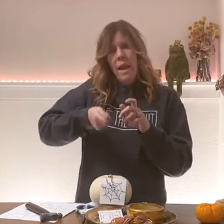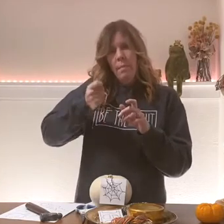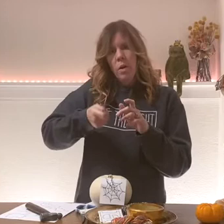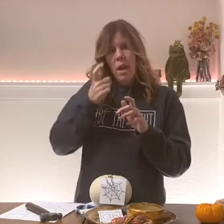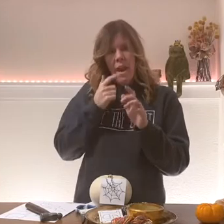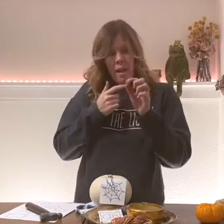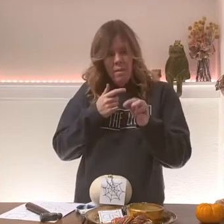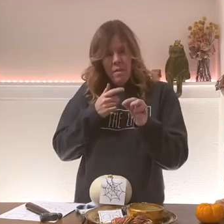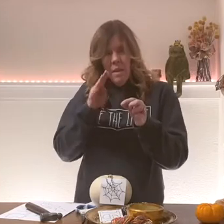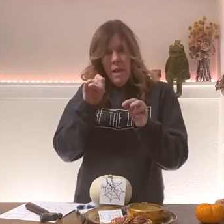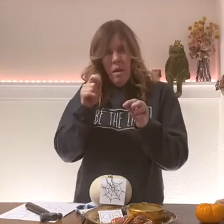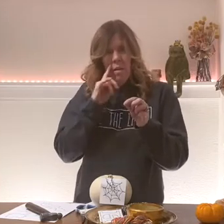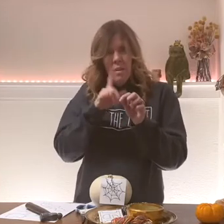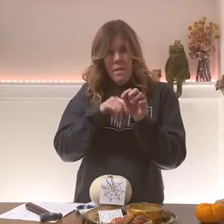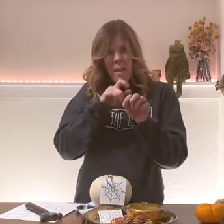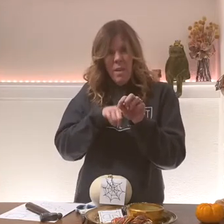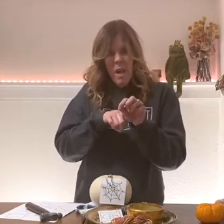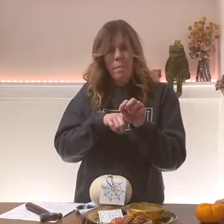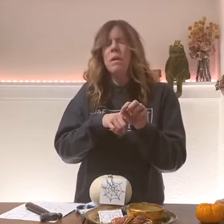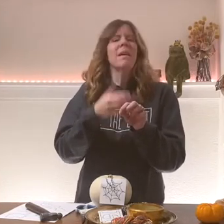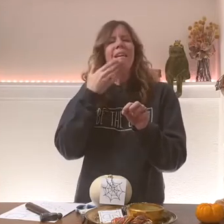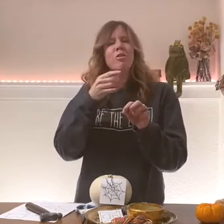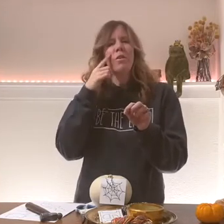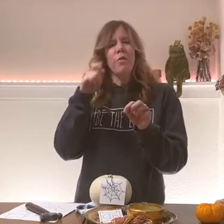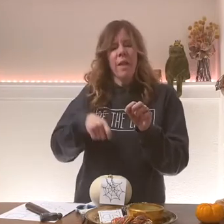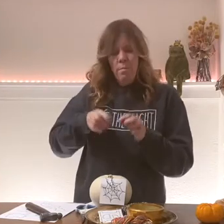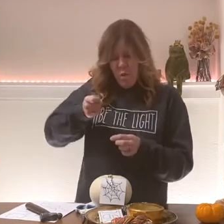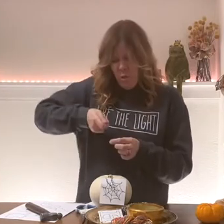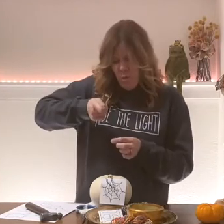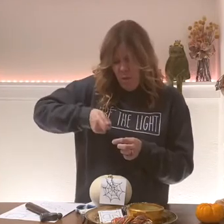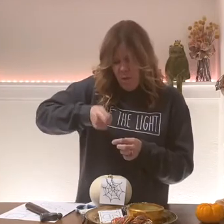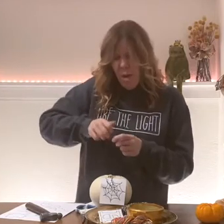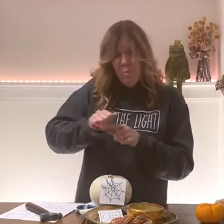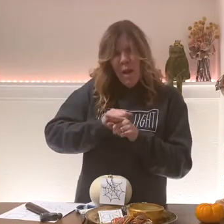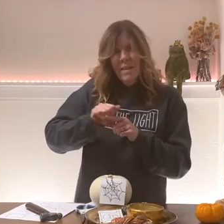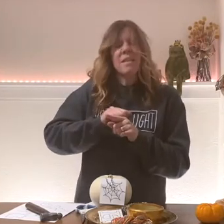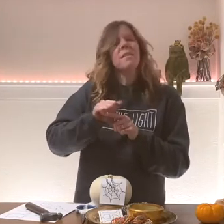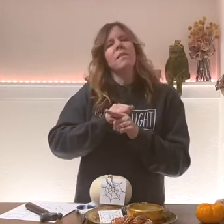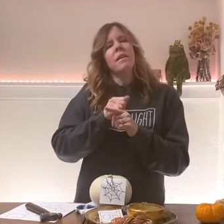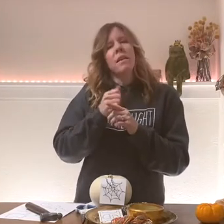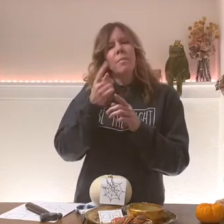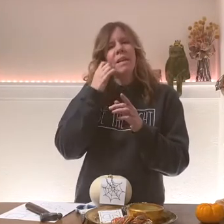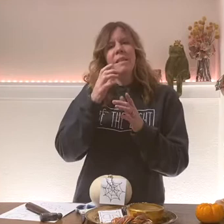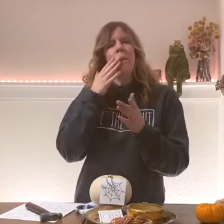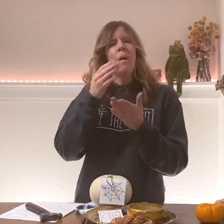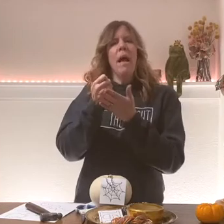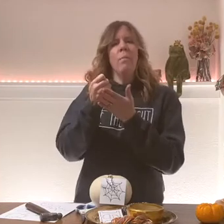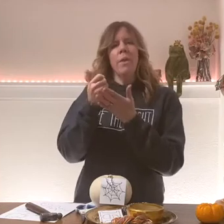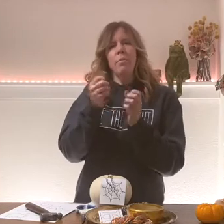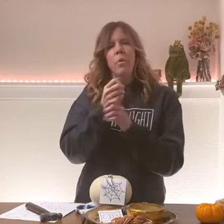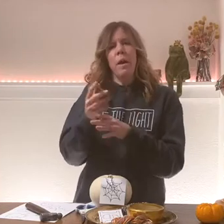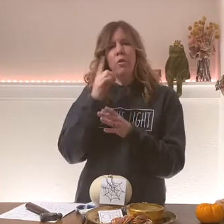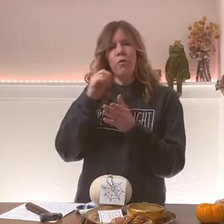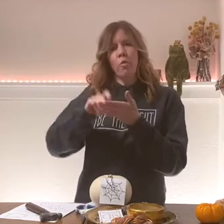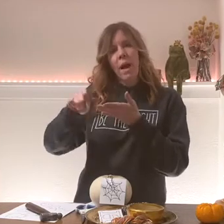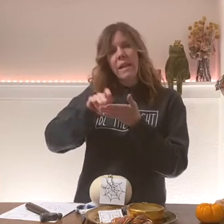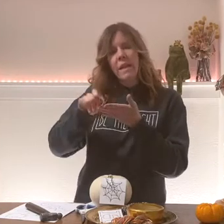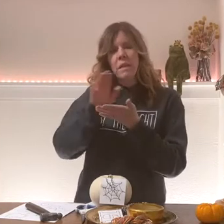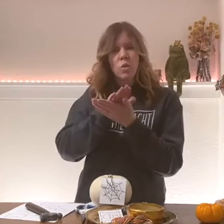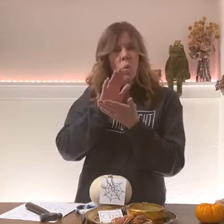hammer and the nail at the same time. It's good for them to practice because that will help them prepare for writing in school